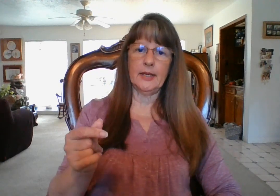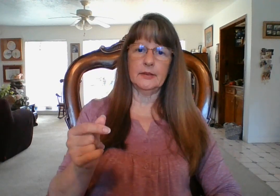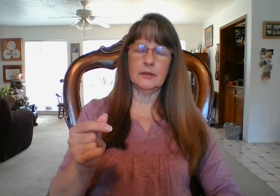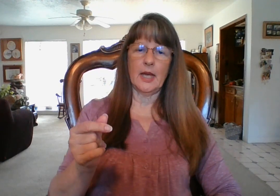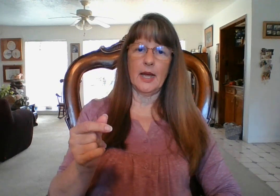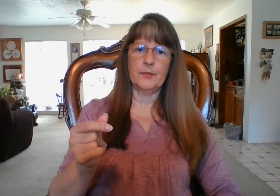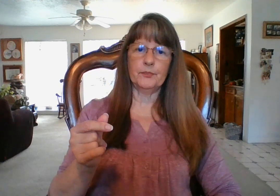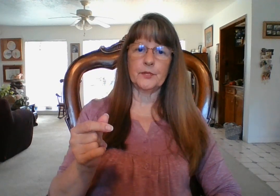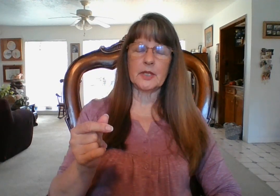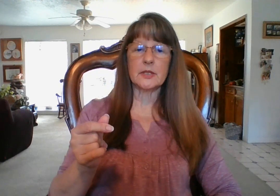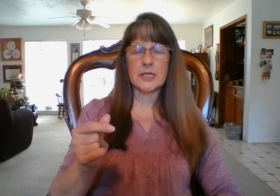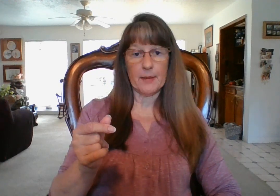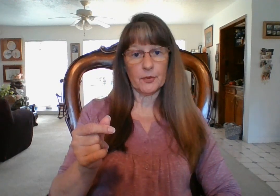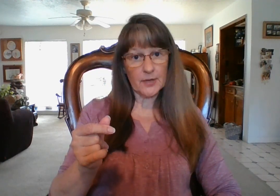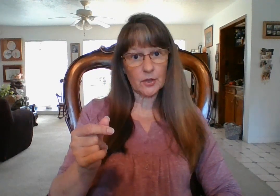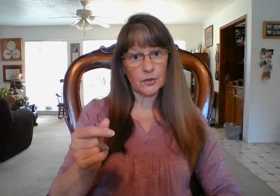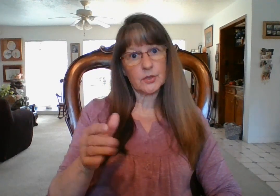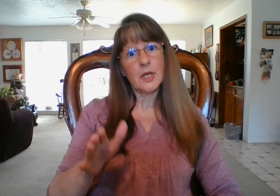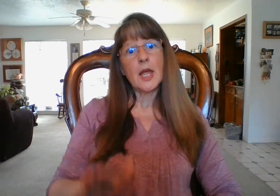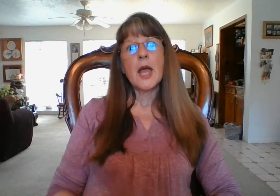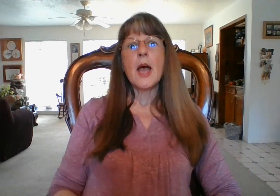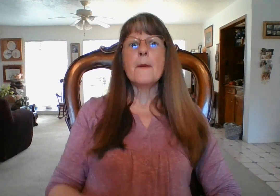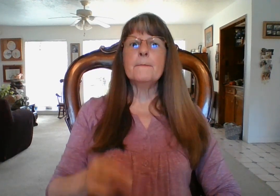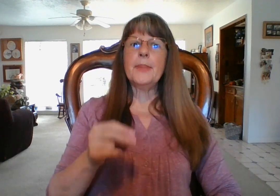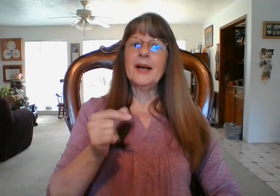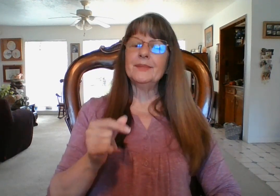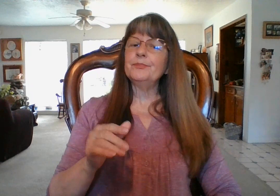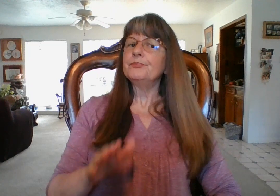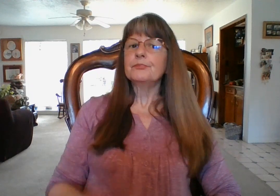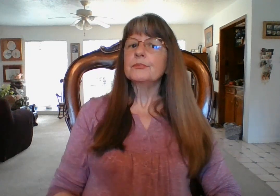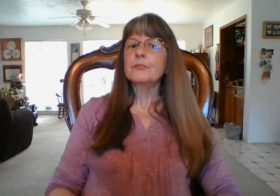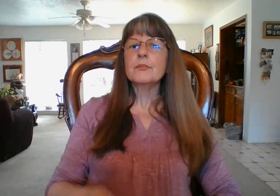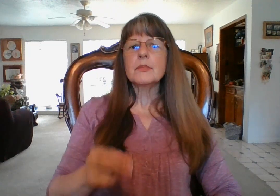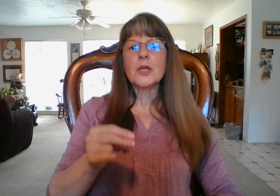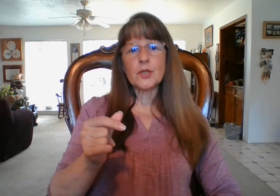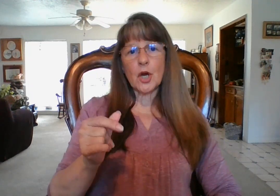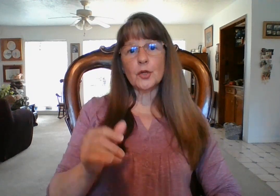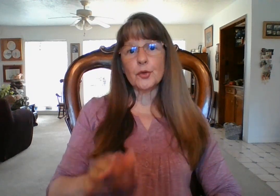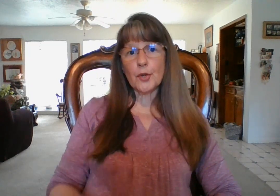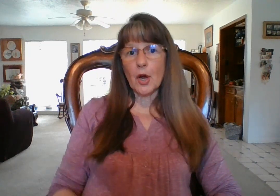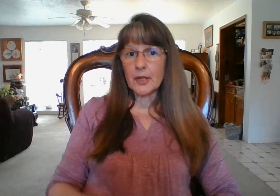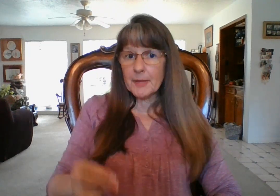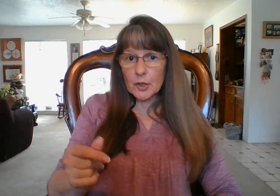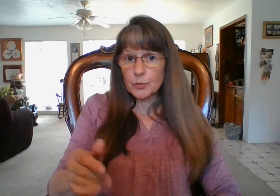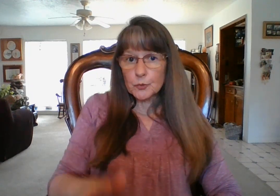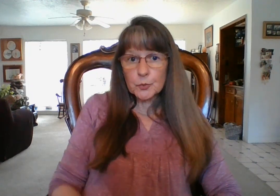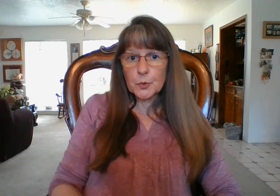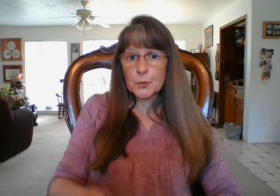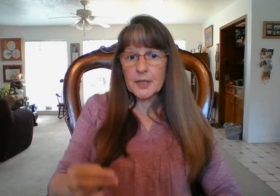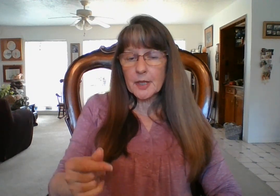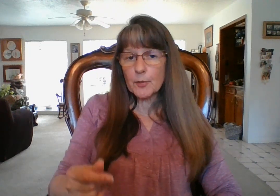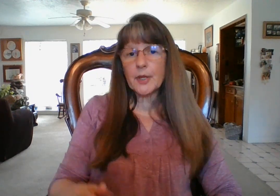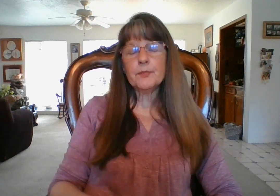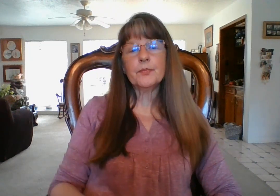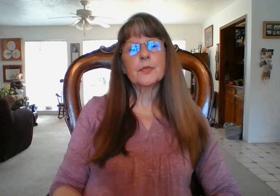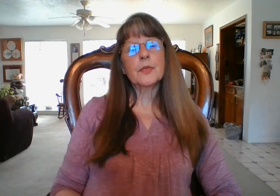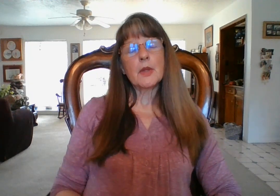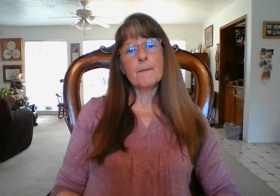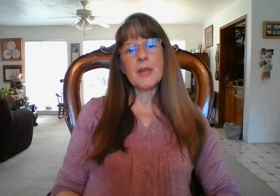and snap your fingers. But to call your dog, come here boy. But